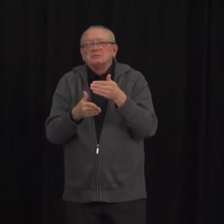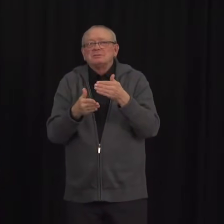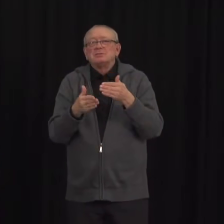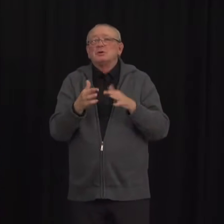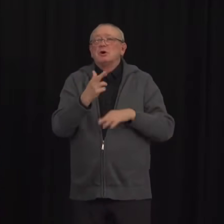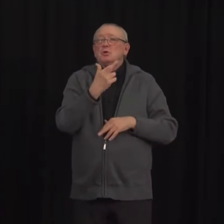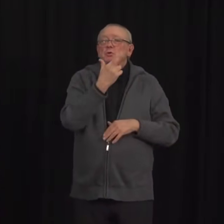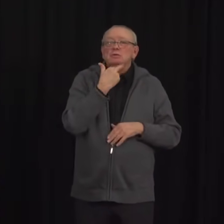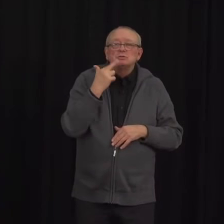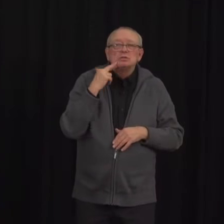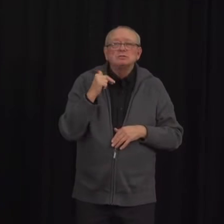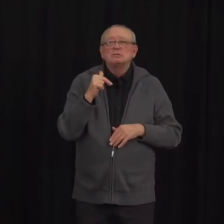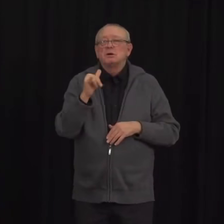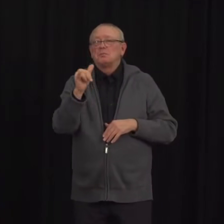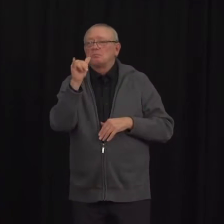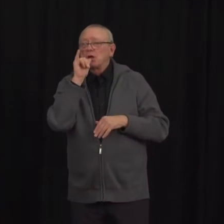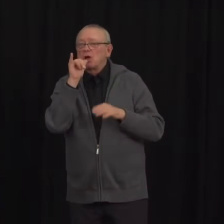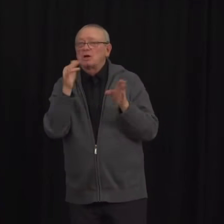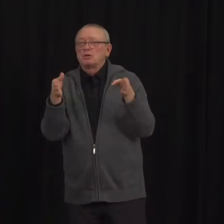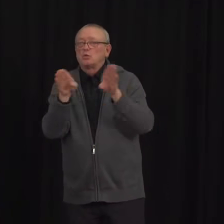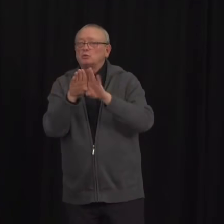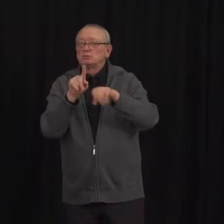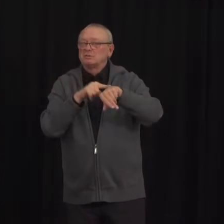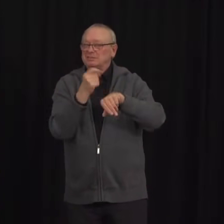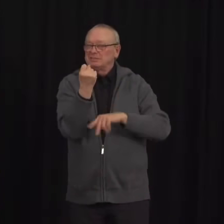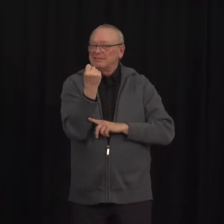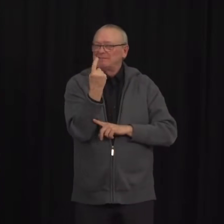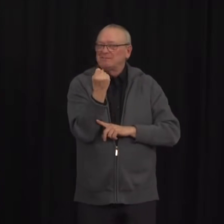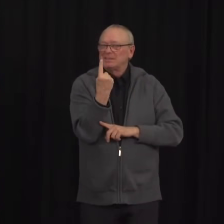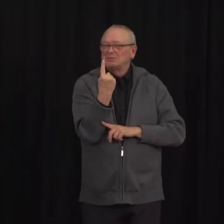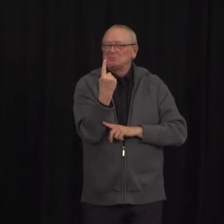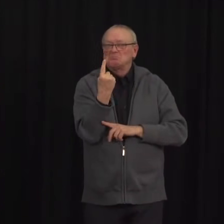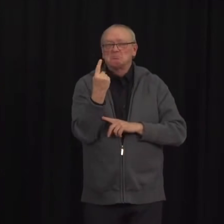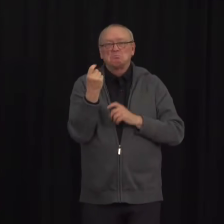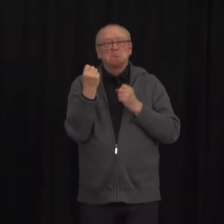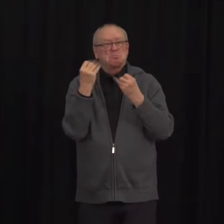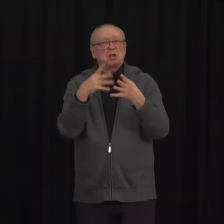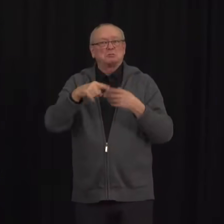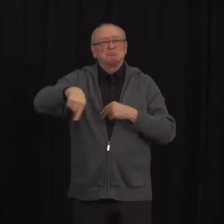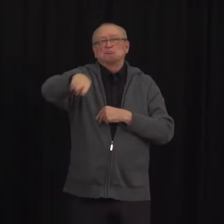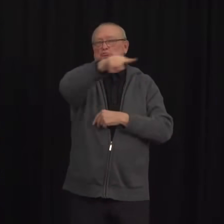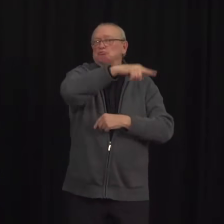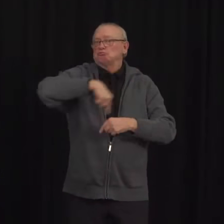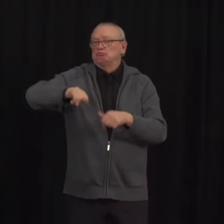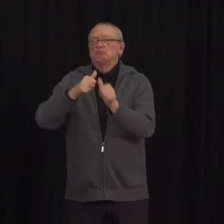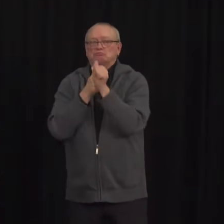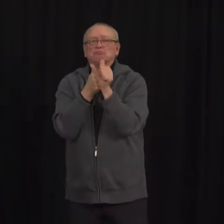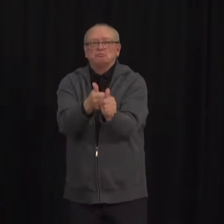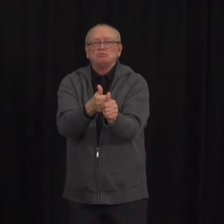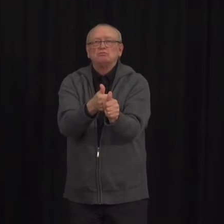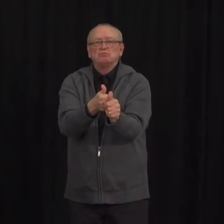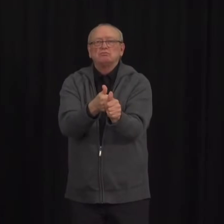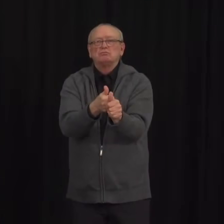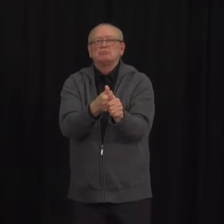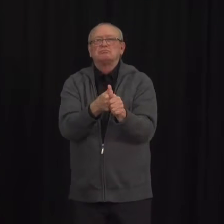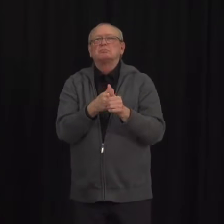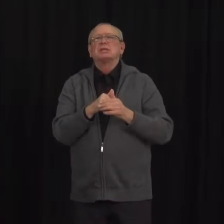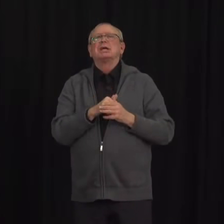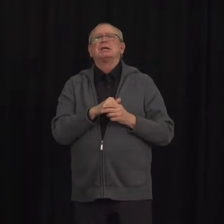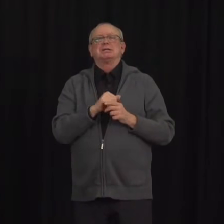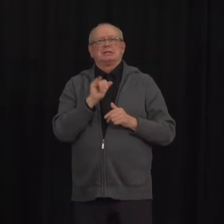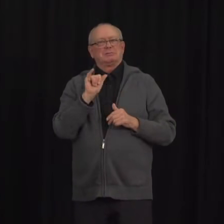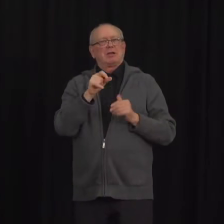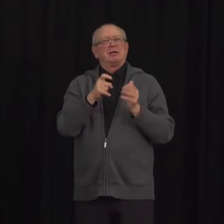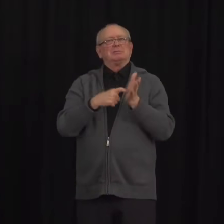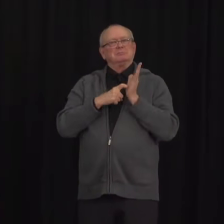o'clock. And there was significant compliance with that. I think that many operators are recognizing how serious the